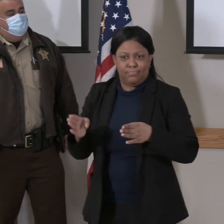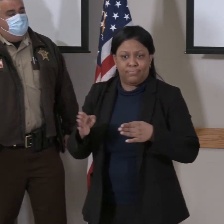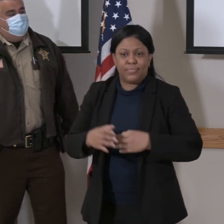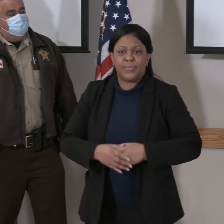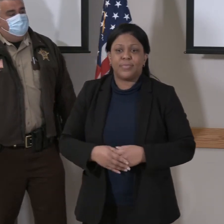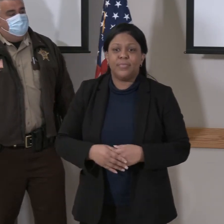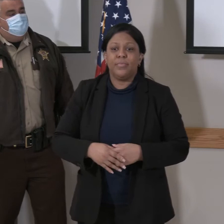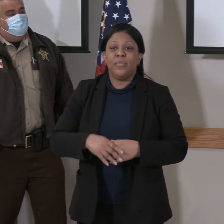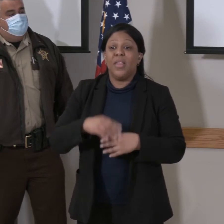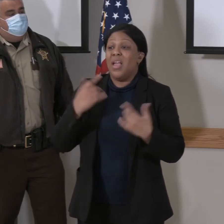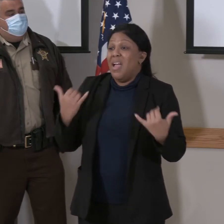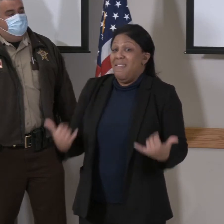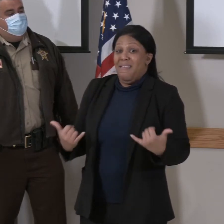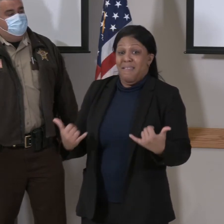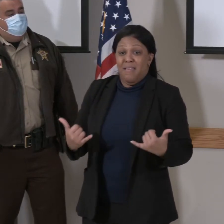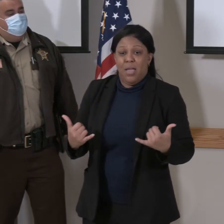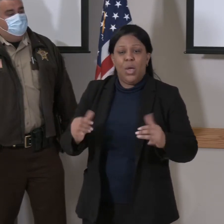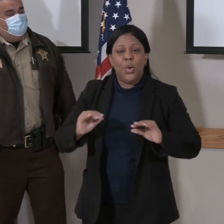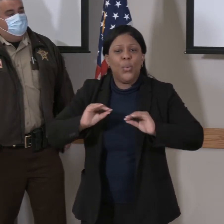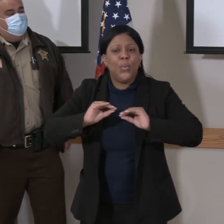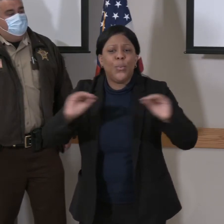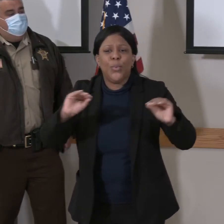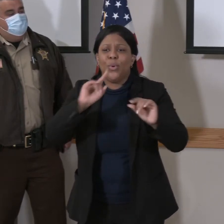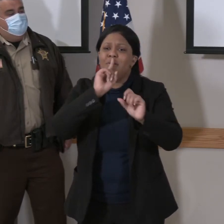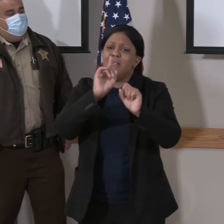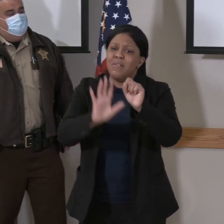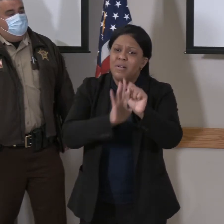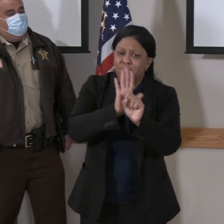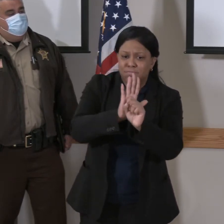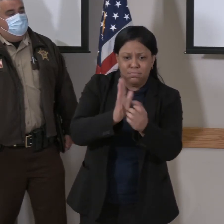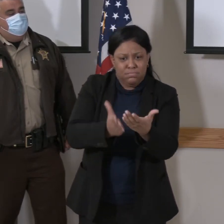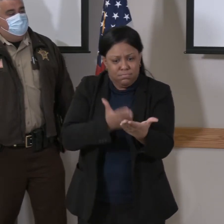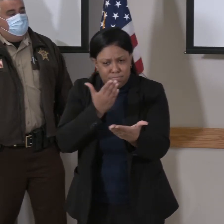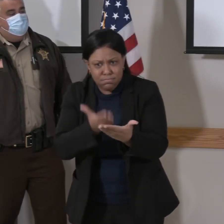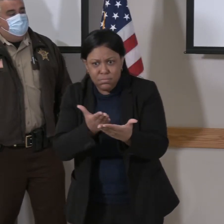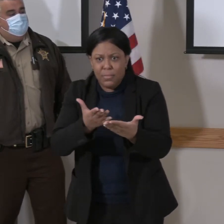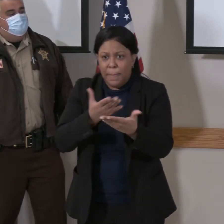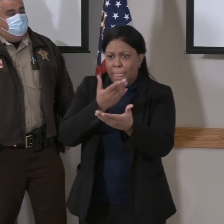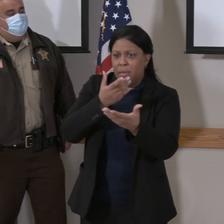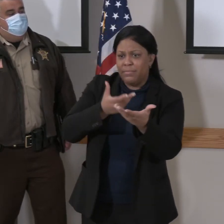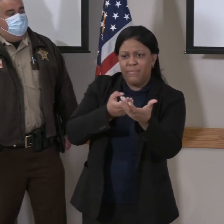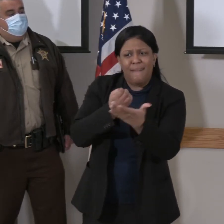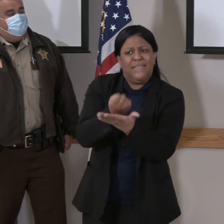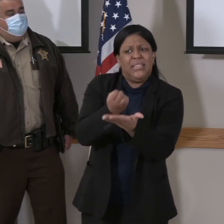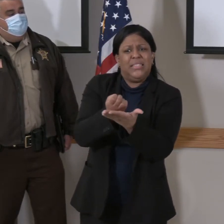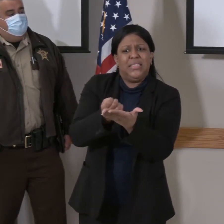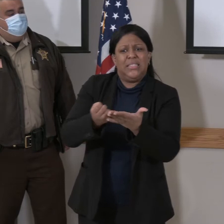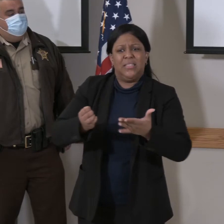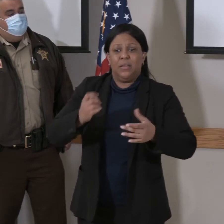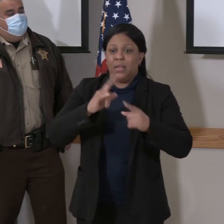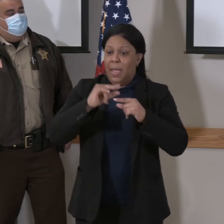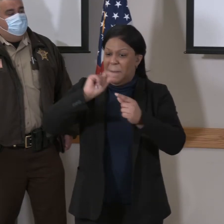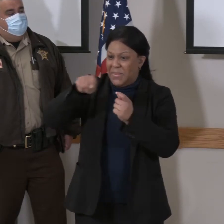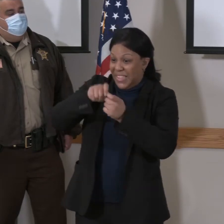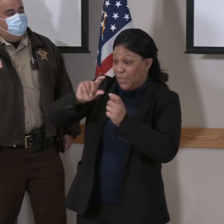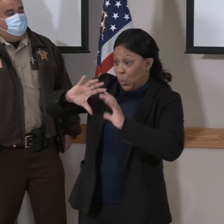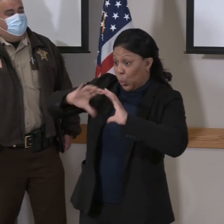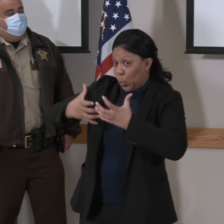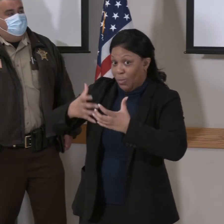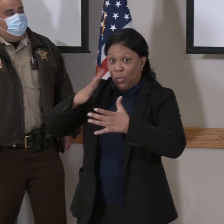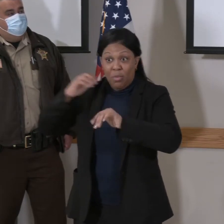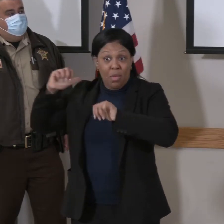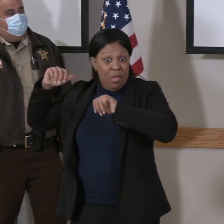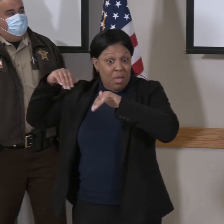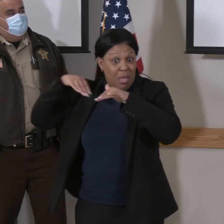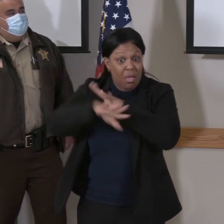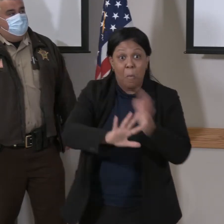current actionable intelligence about groups planning to come here to disrupt the trial or to cause